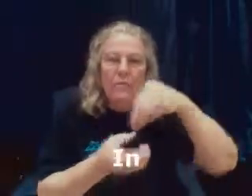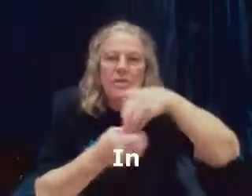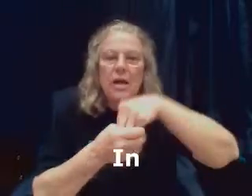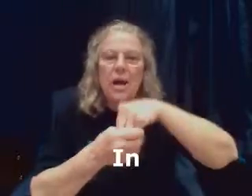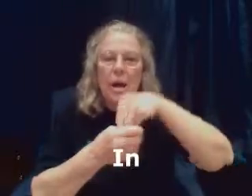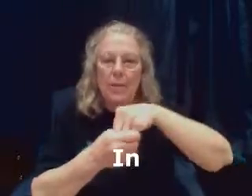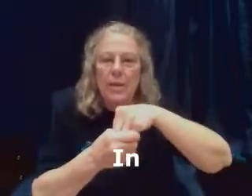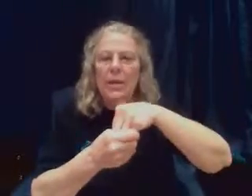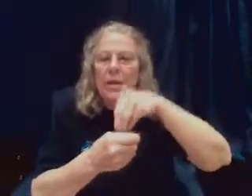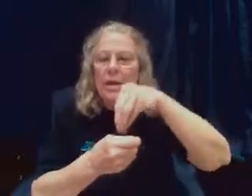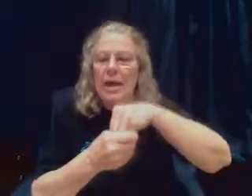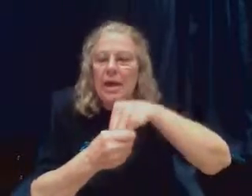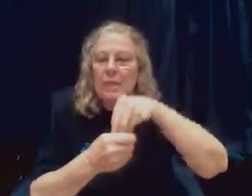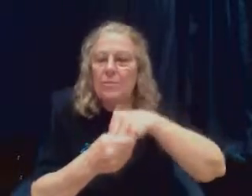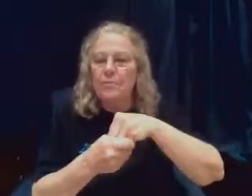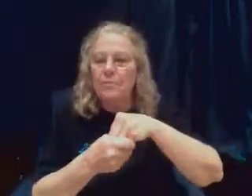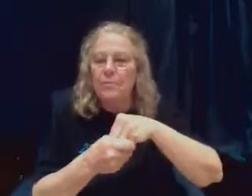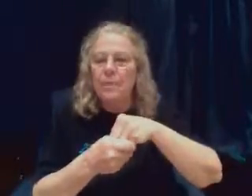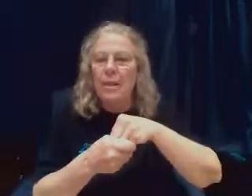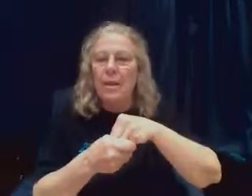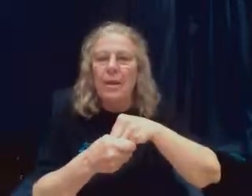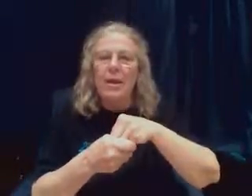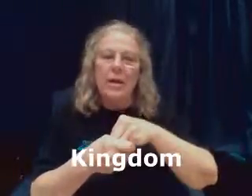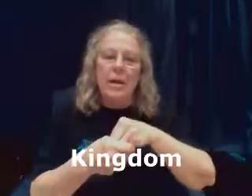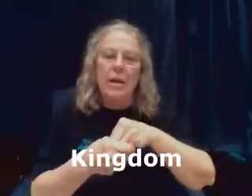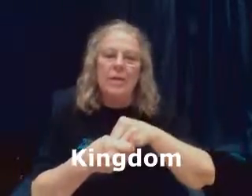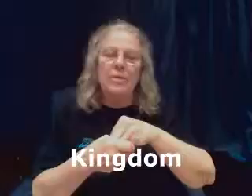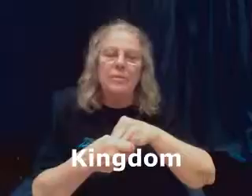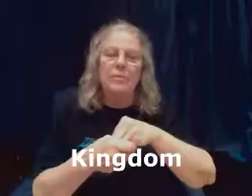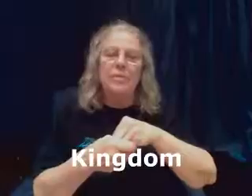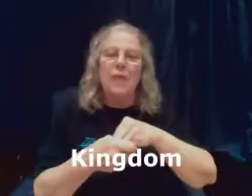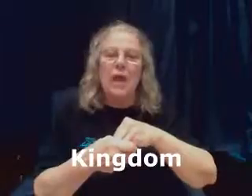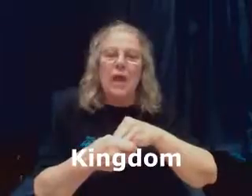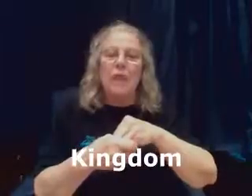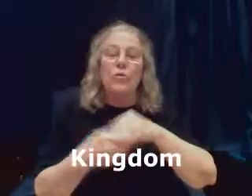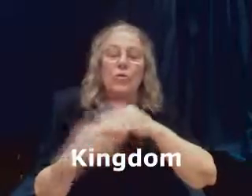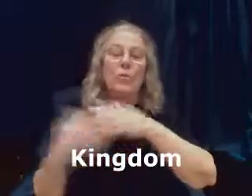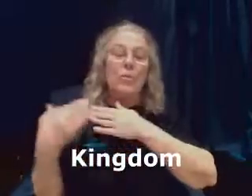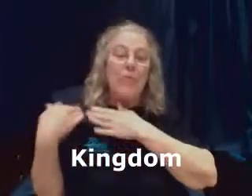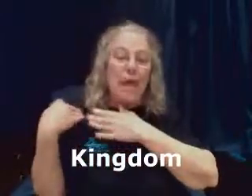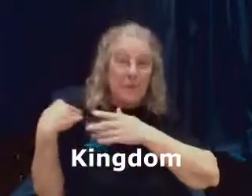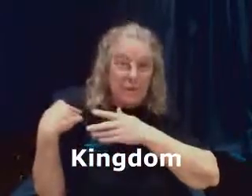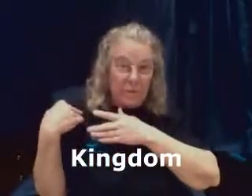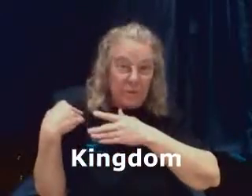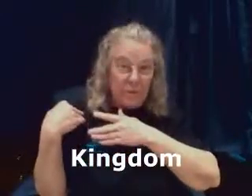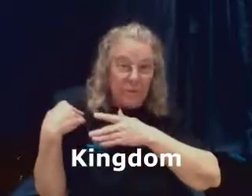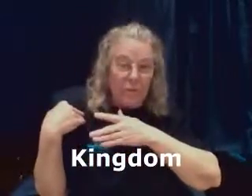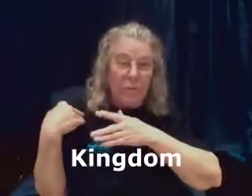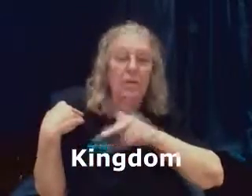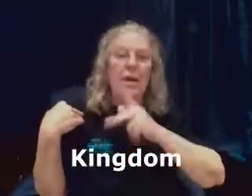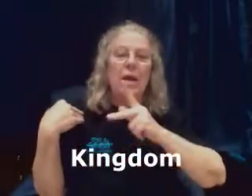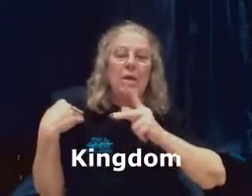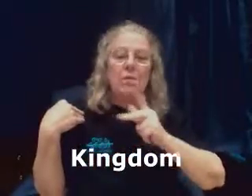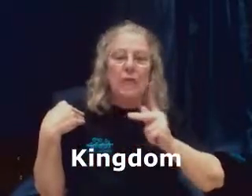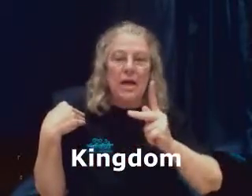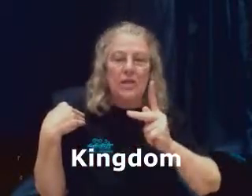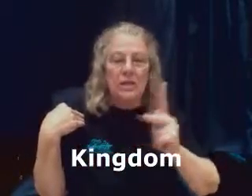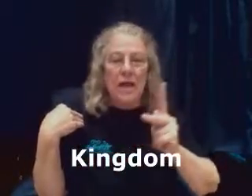a cup. In. Kingdom, and you remember that Miss America ribbon, you take the